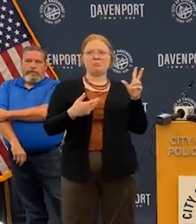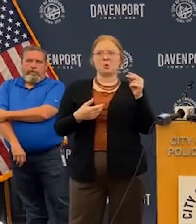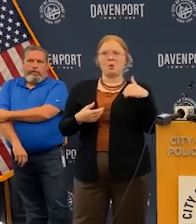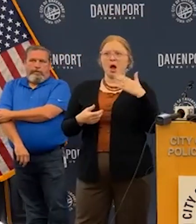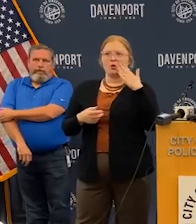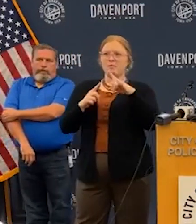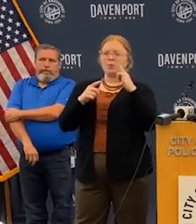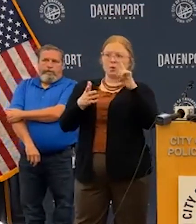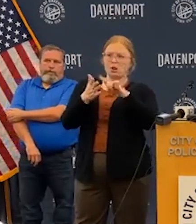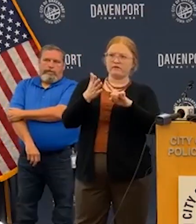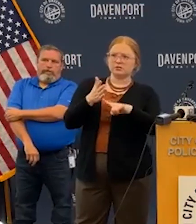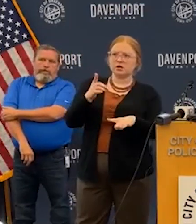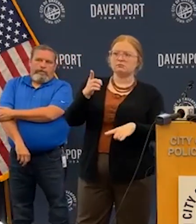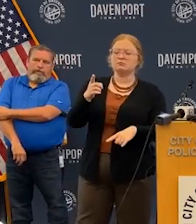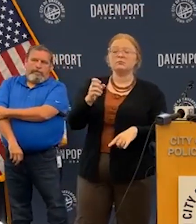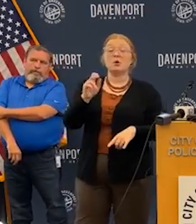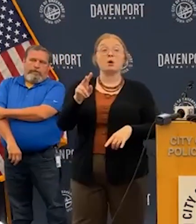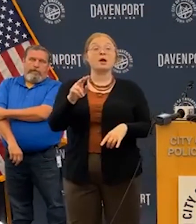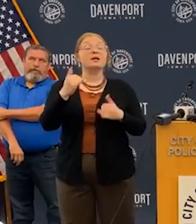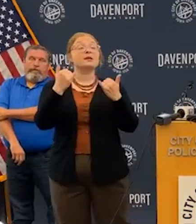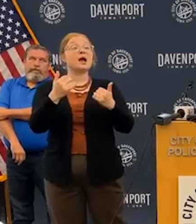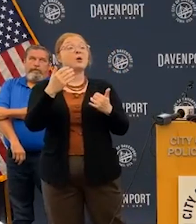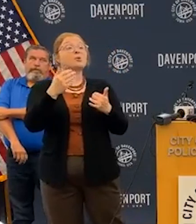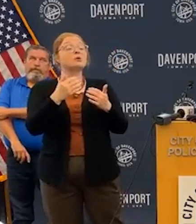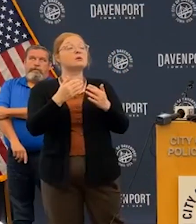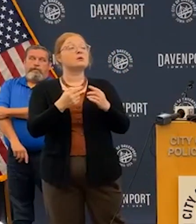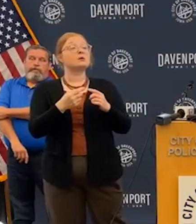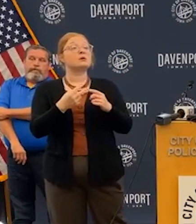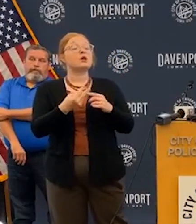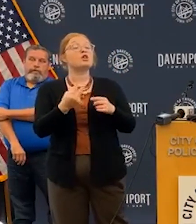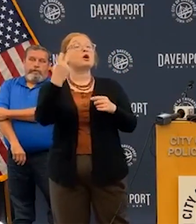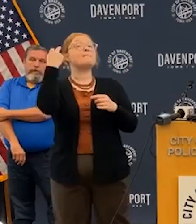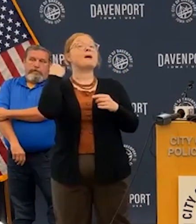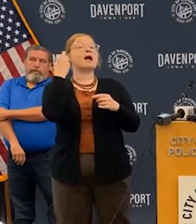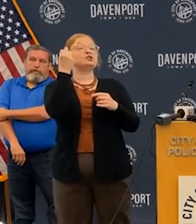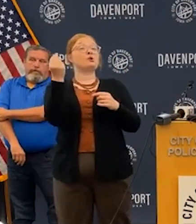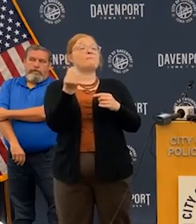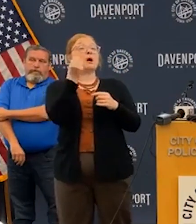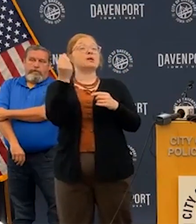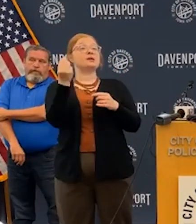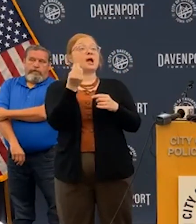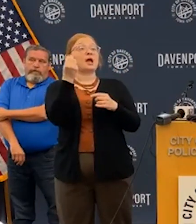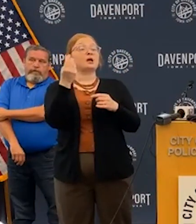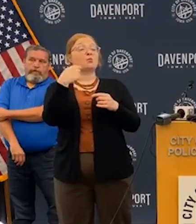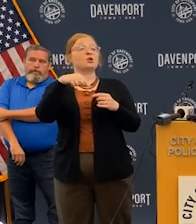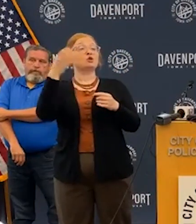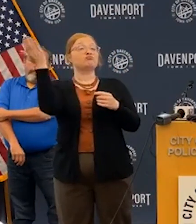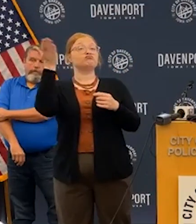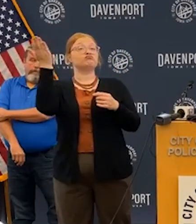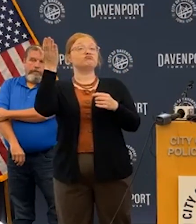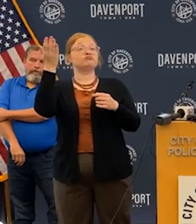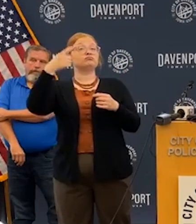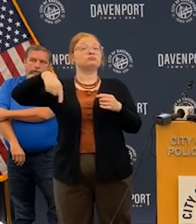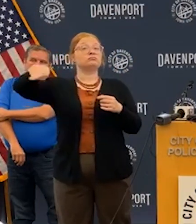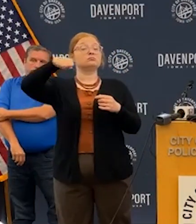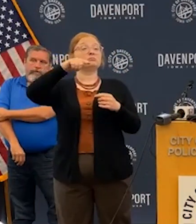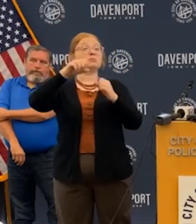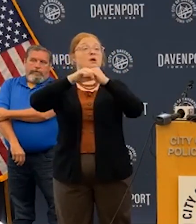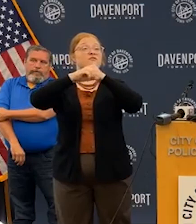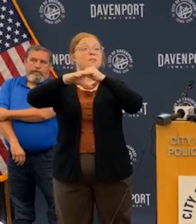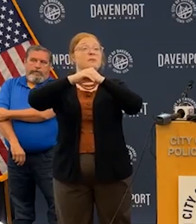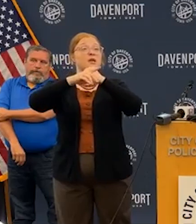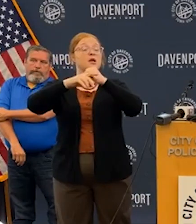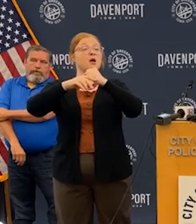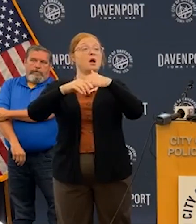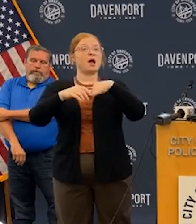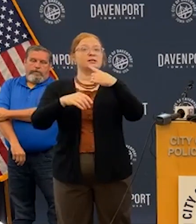when you addressed members of the media, I remember saying in the live report, wow, they're so thrilled